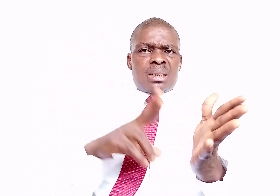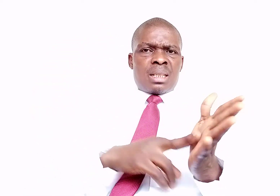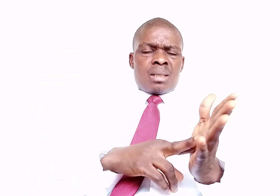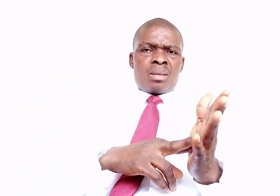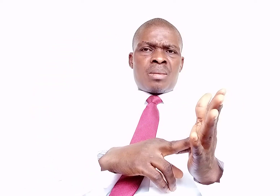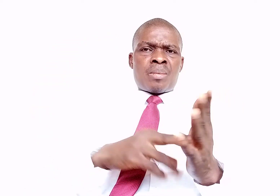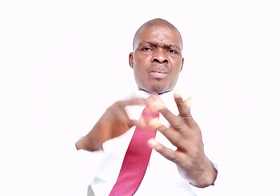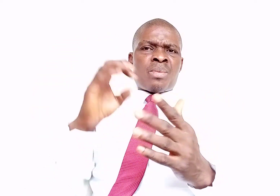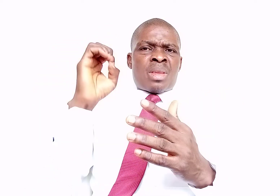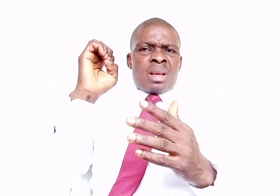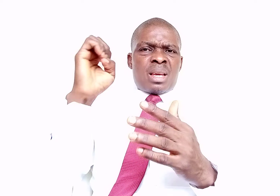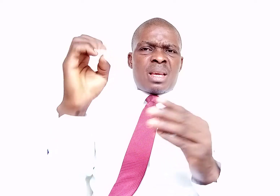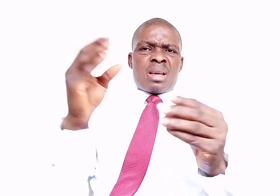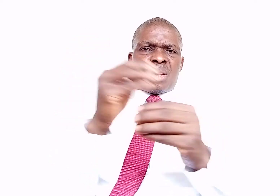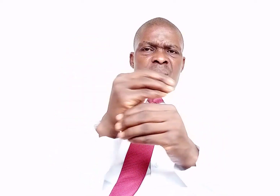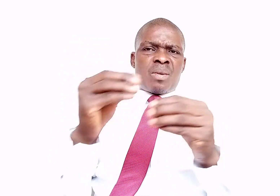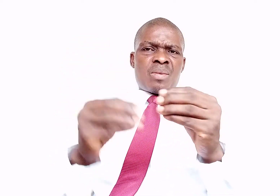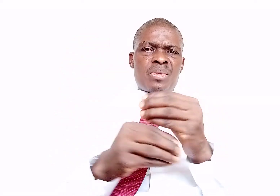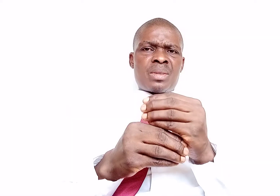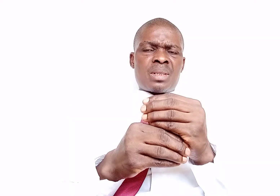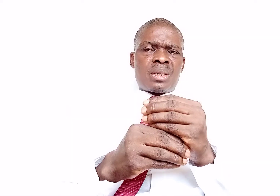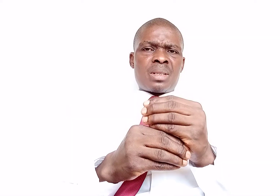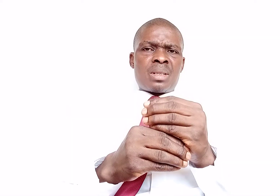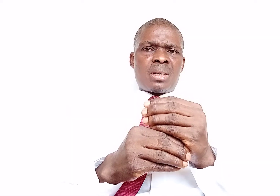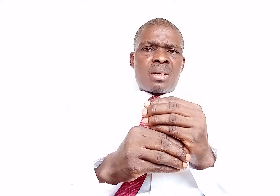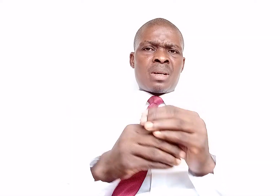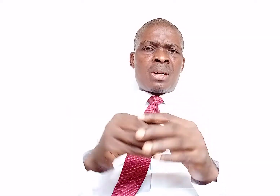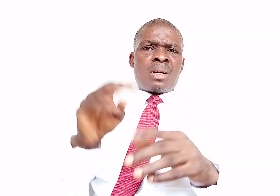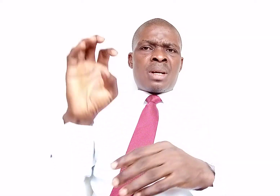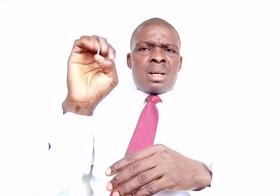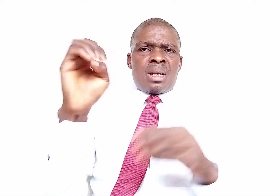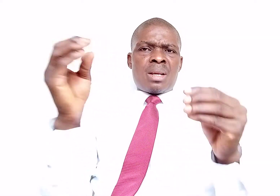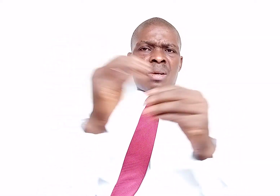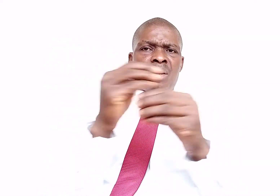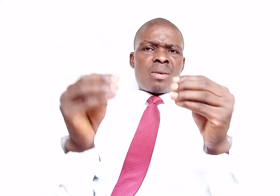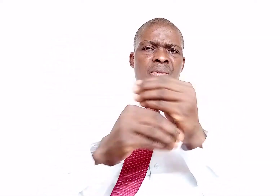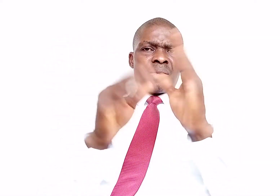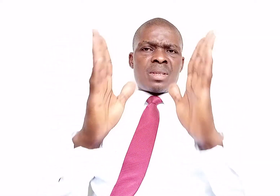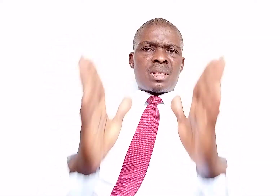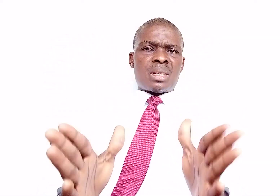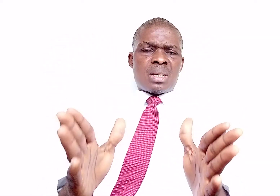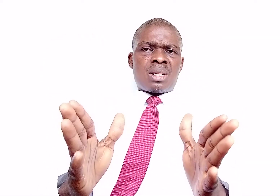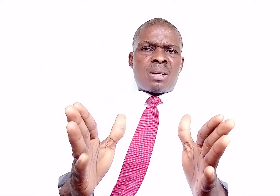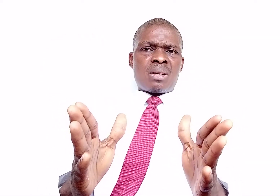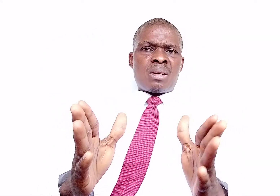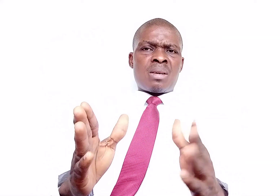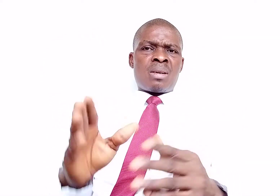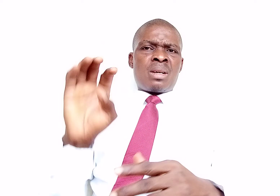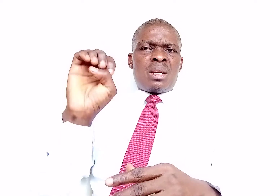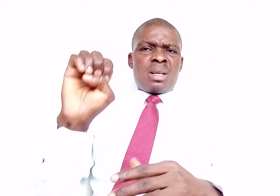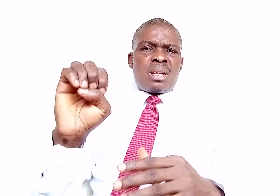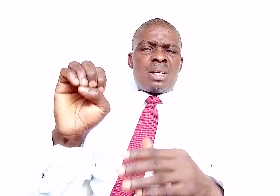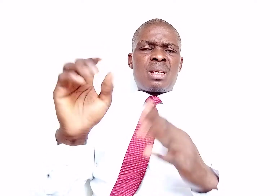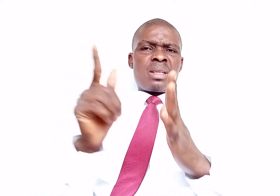E, offices. E, officers. E, judges.